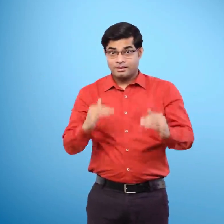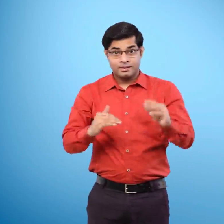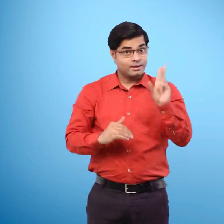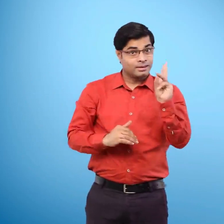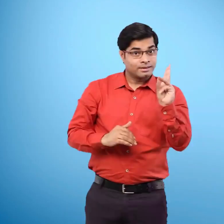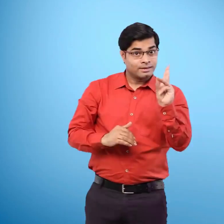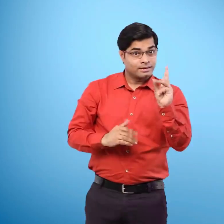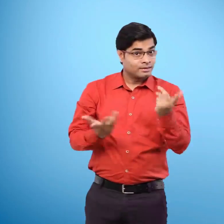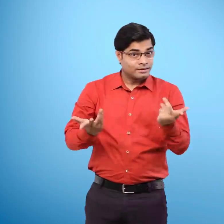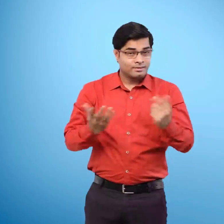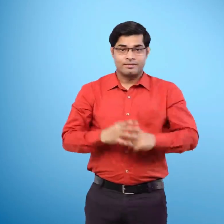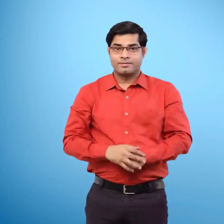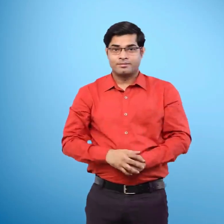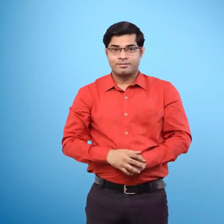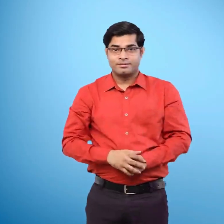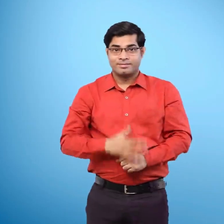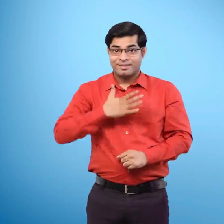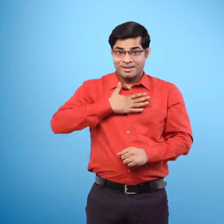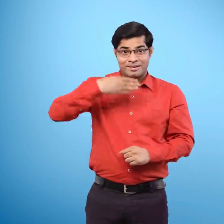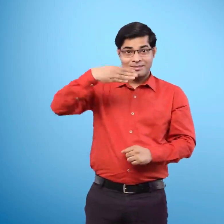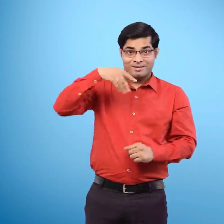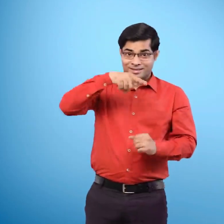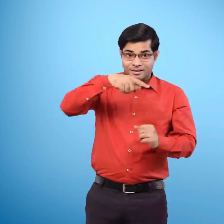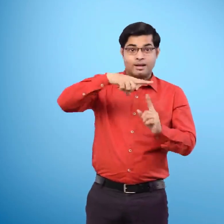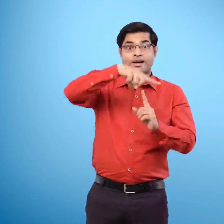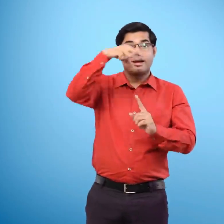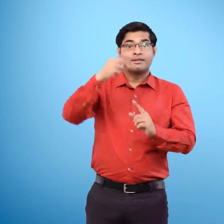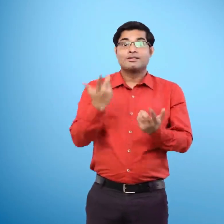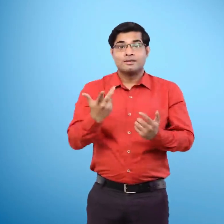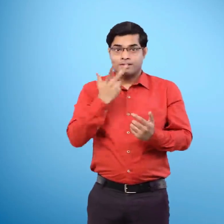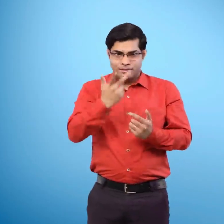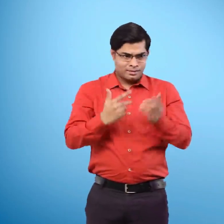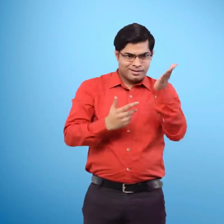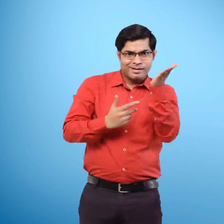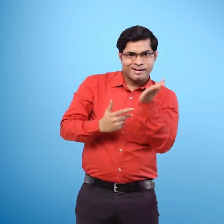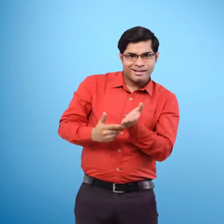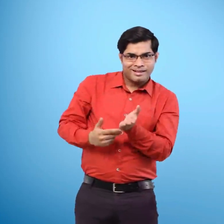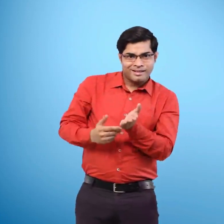Pattern 3. The leaves are arranged in slanting line